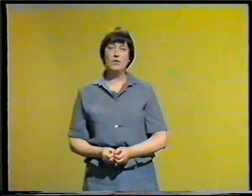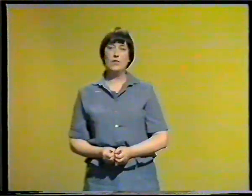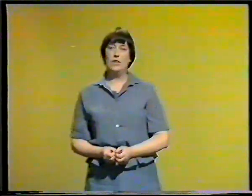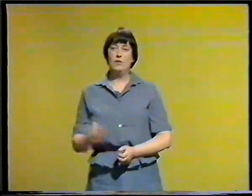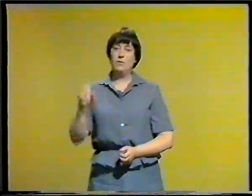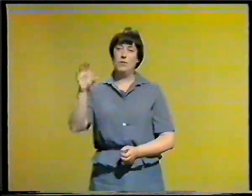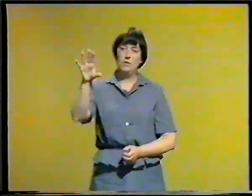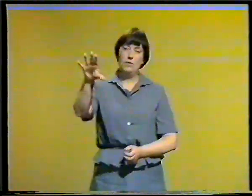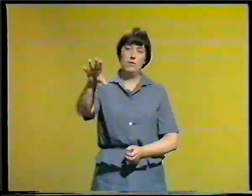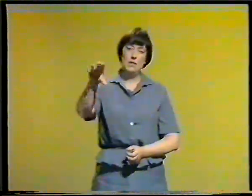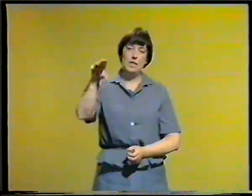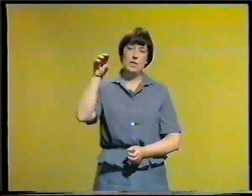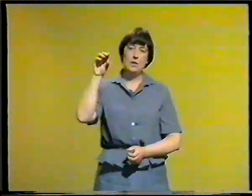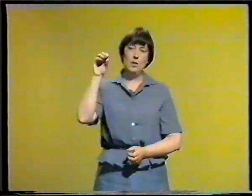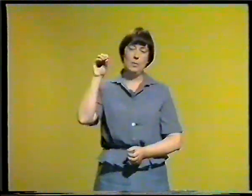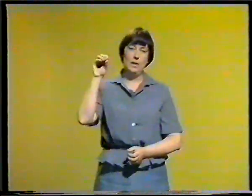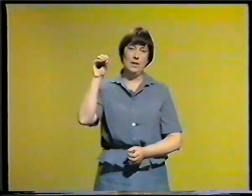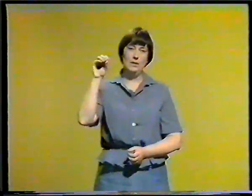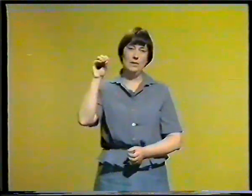Photograph. You're taking a copy.